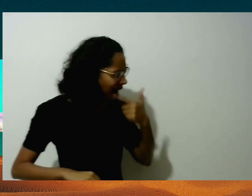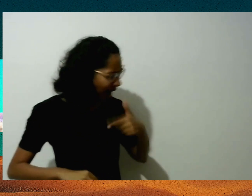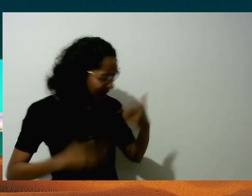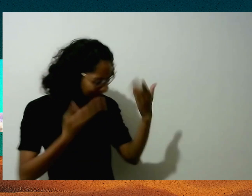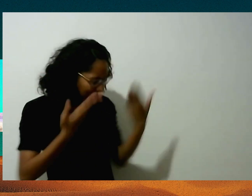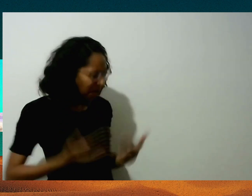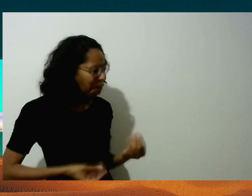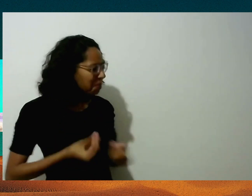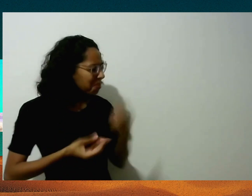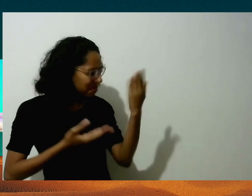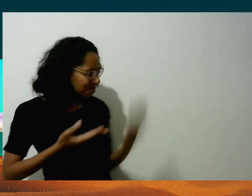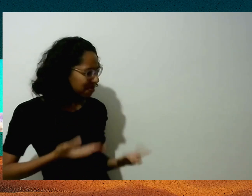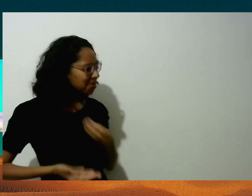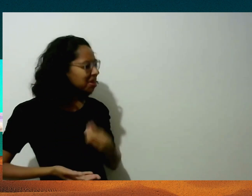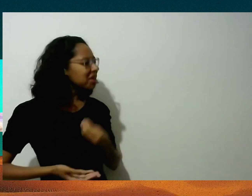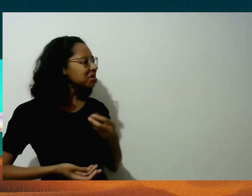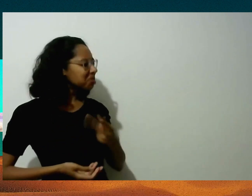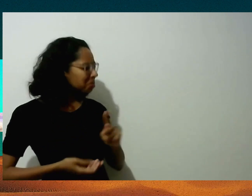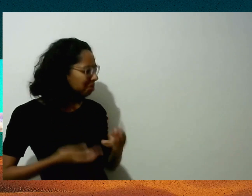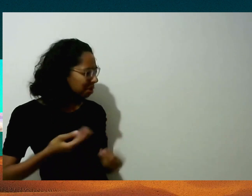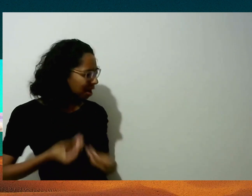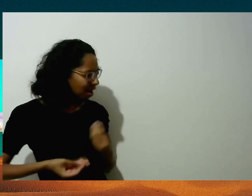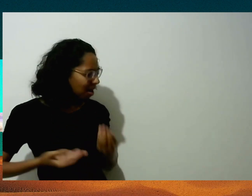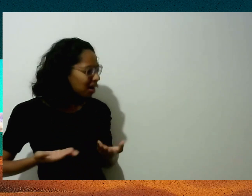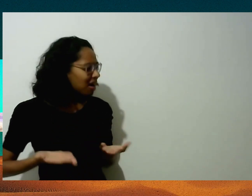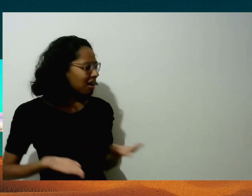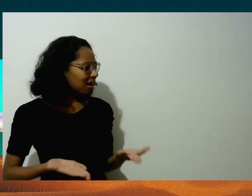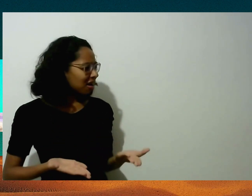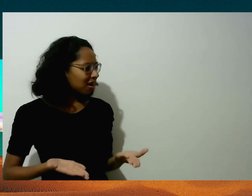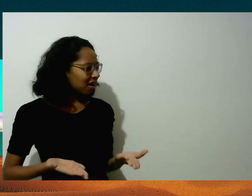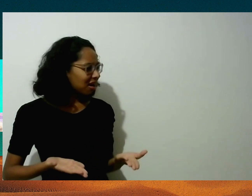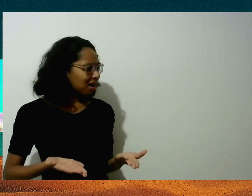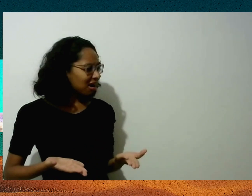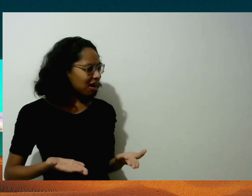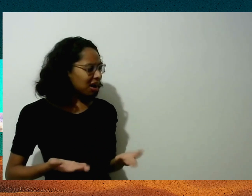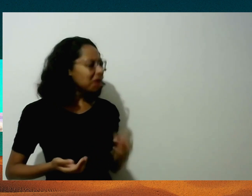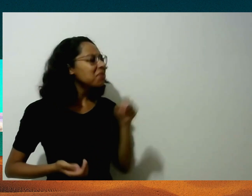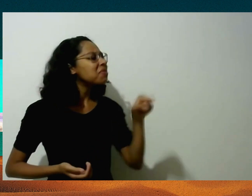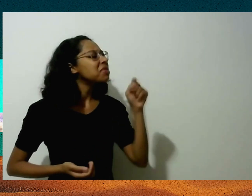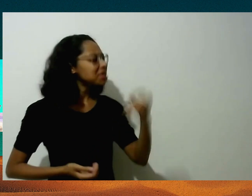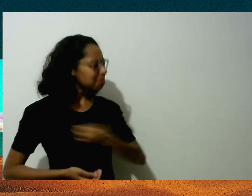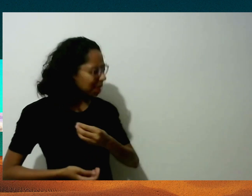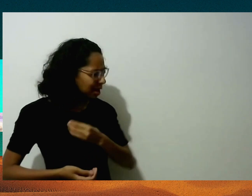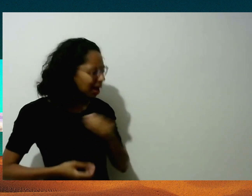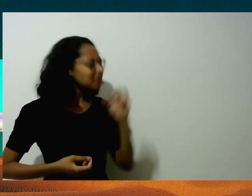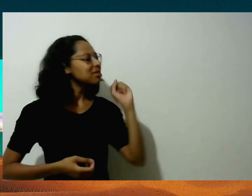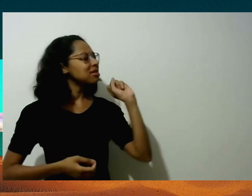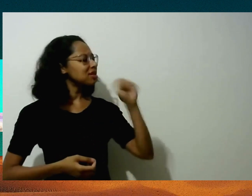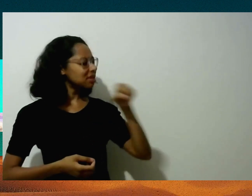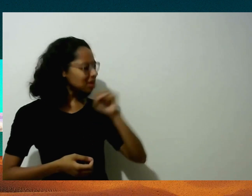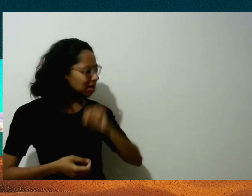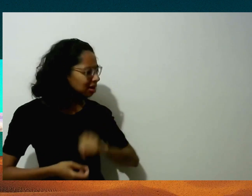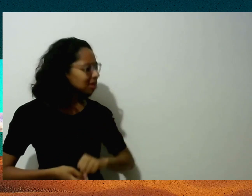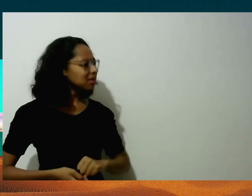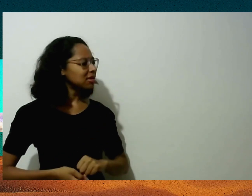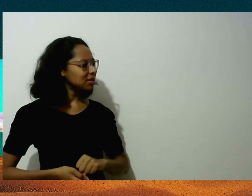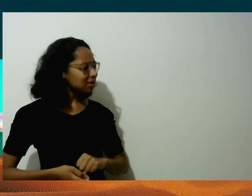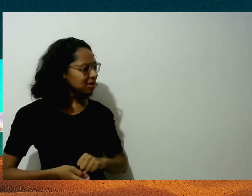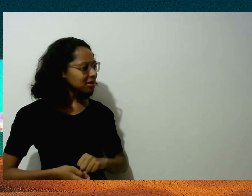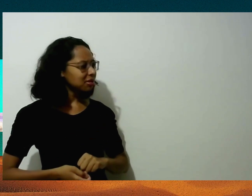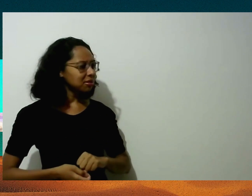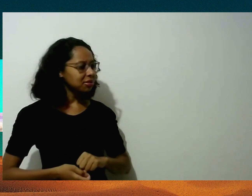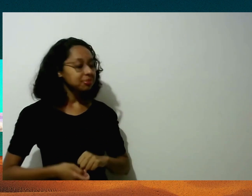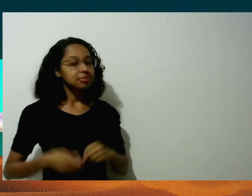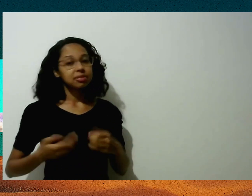him. Todos os 3 tentando dizer que tem algum pecado nele. And all the 3 friends trying to tell him that he had